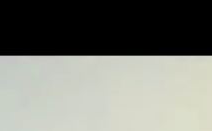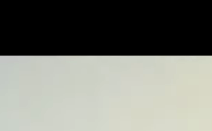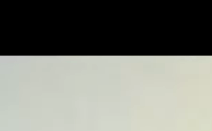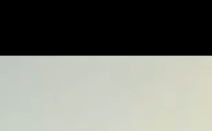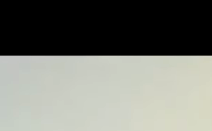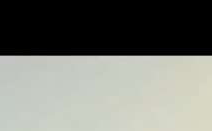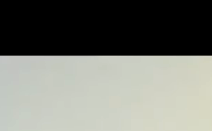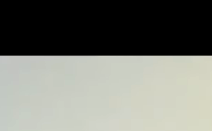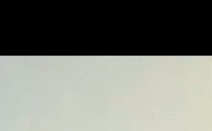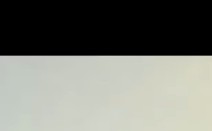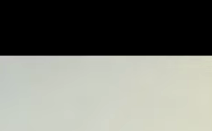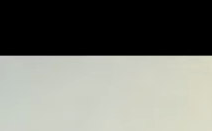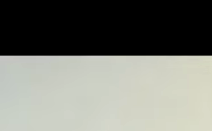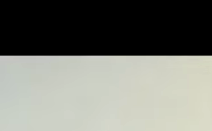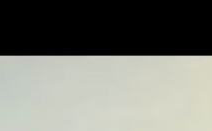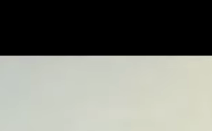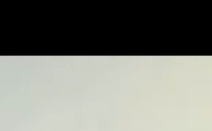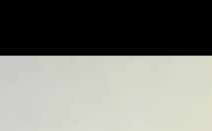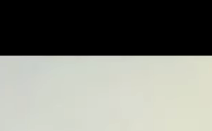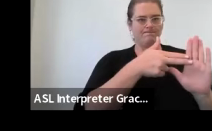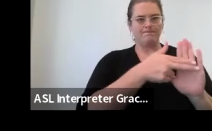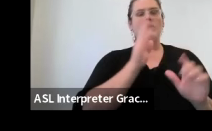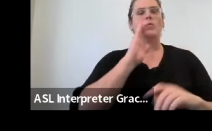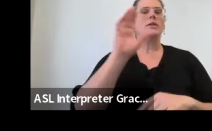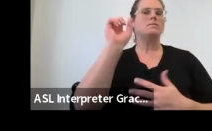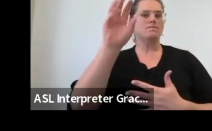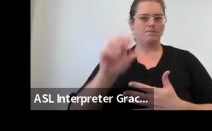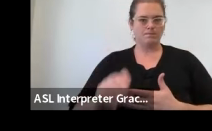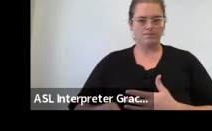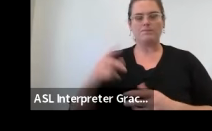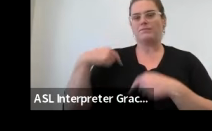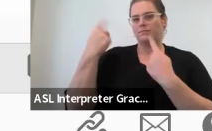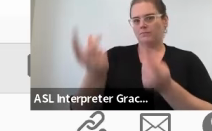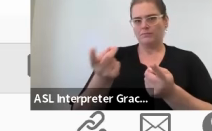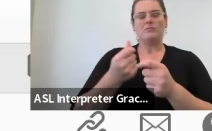Charlisa can share on her screen, we'll share the COVID data over the last month.